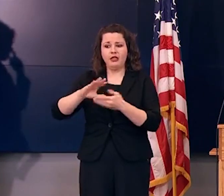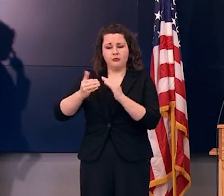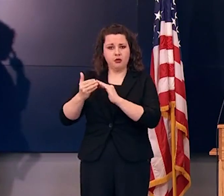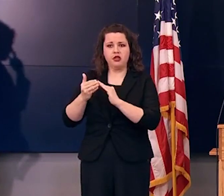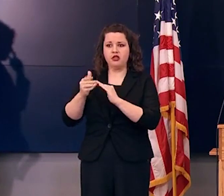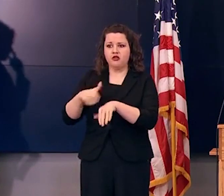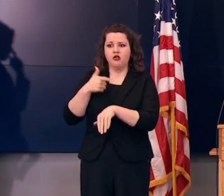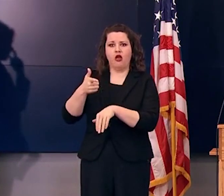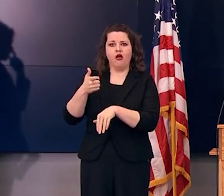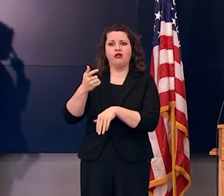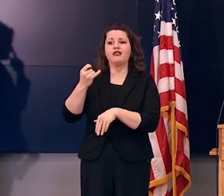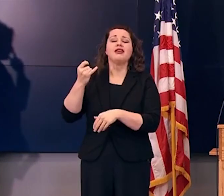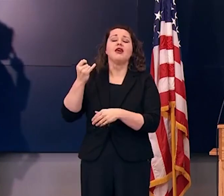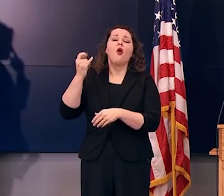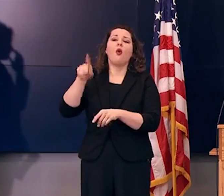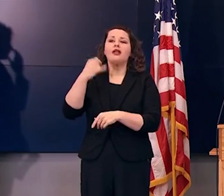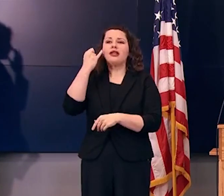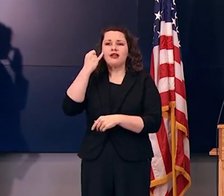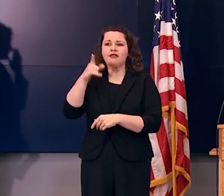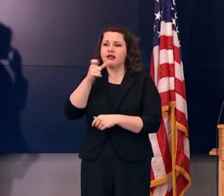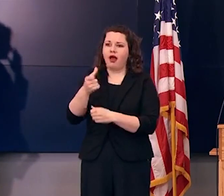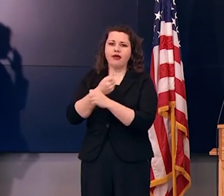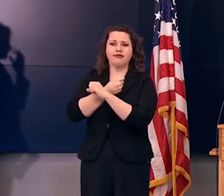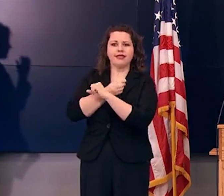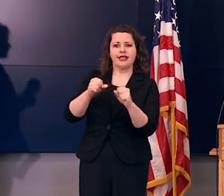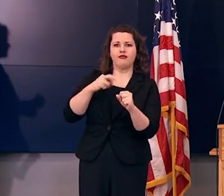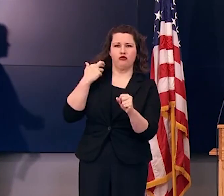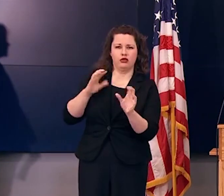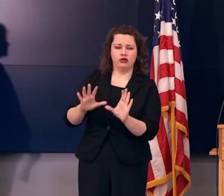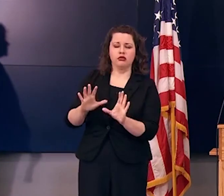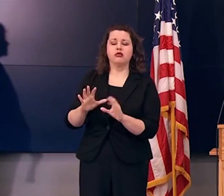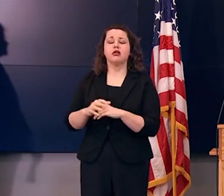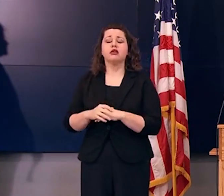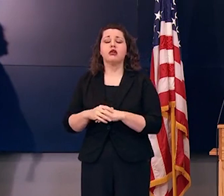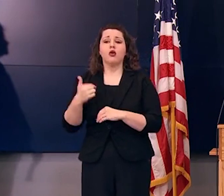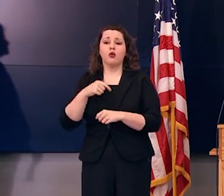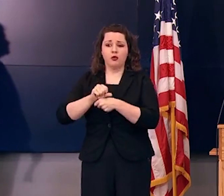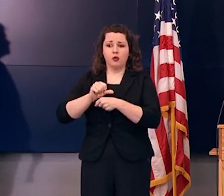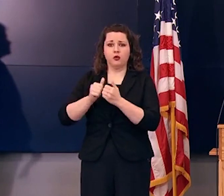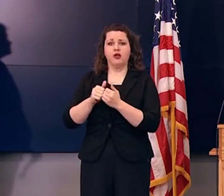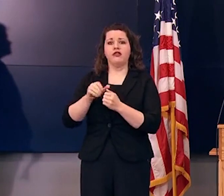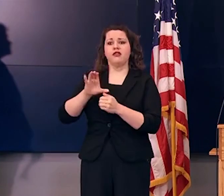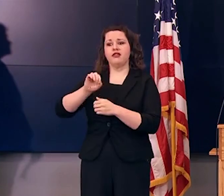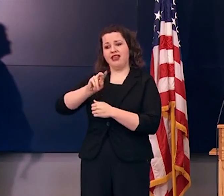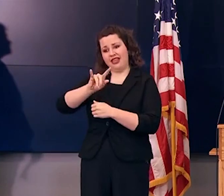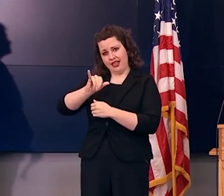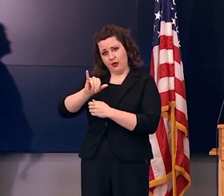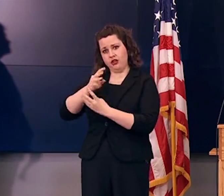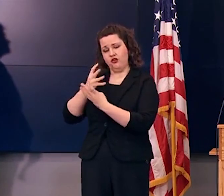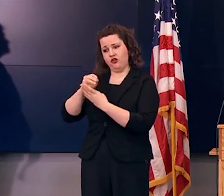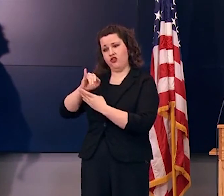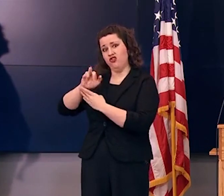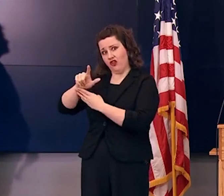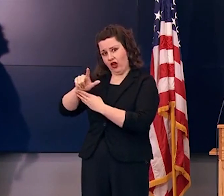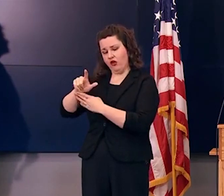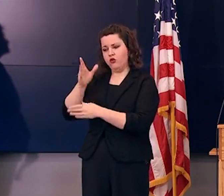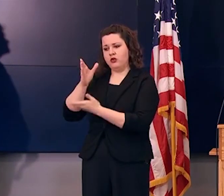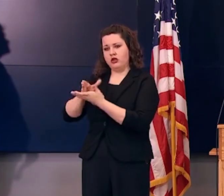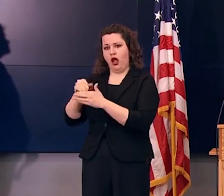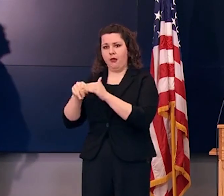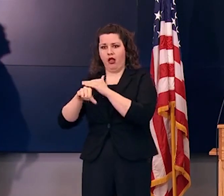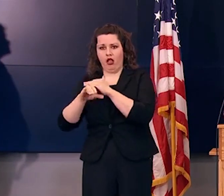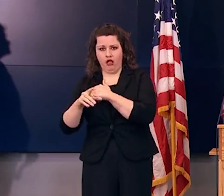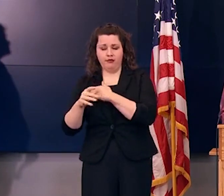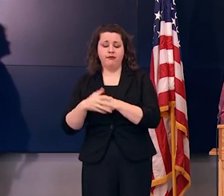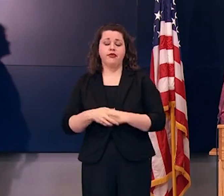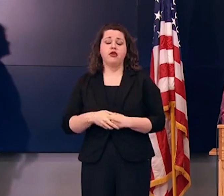as long as they do not pose an imminent public safety risk. Again, we have worked with the county jails to stop admissions for revocations.